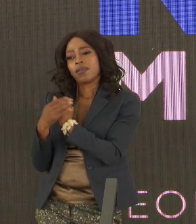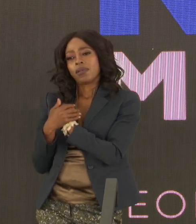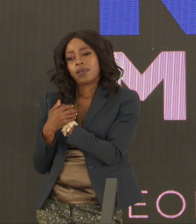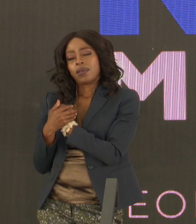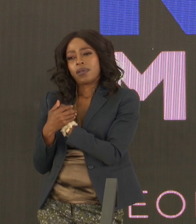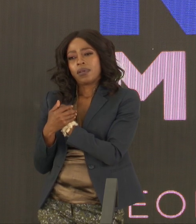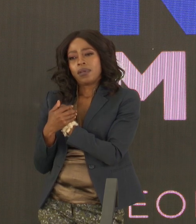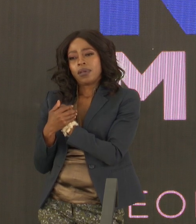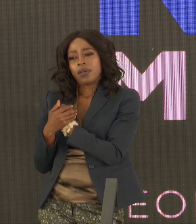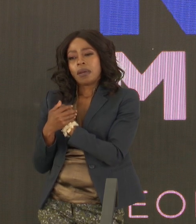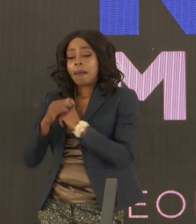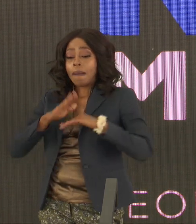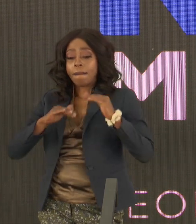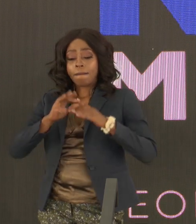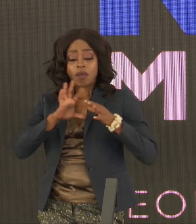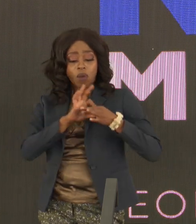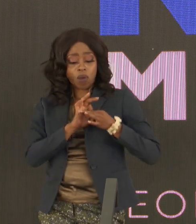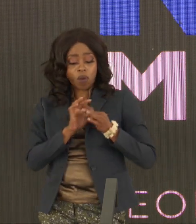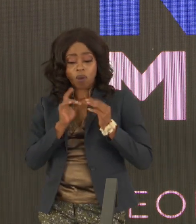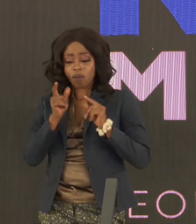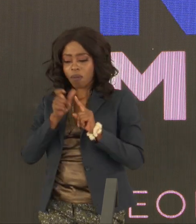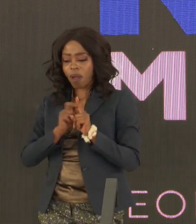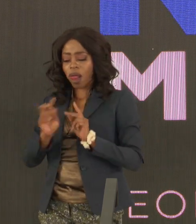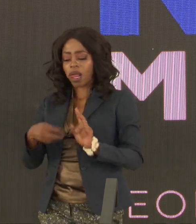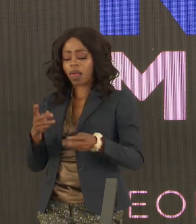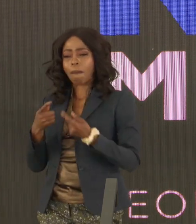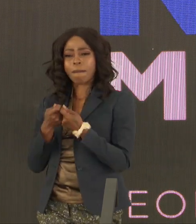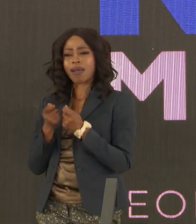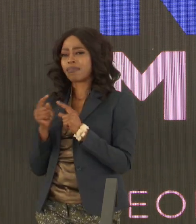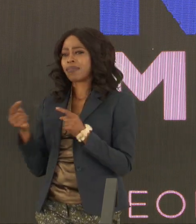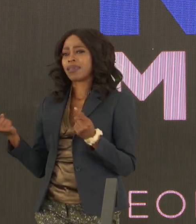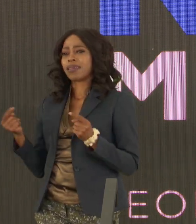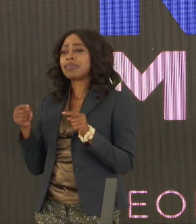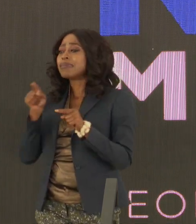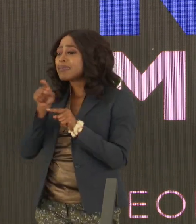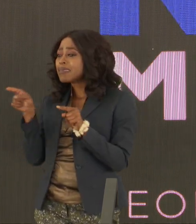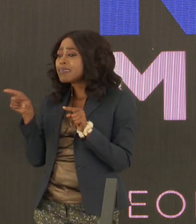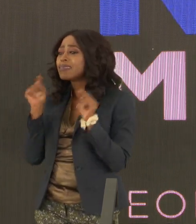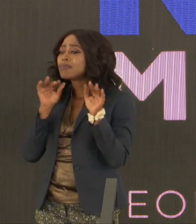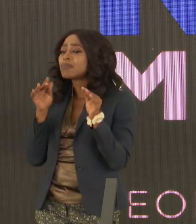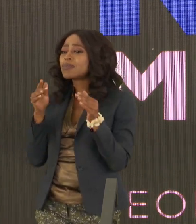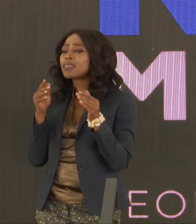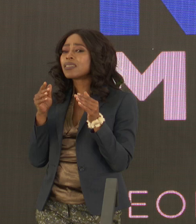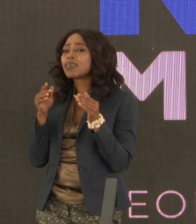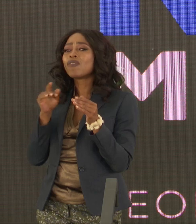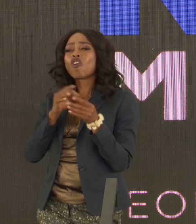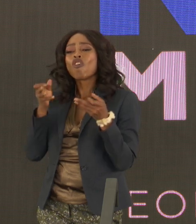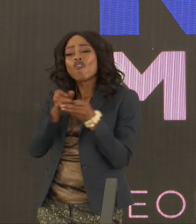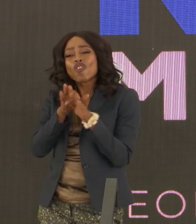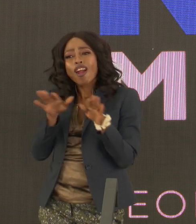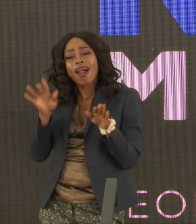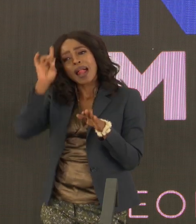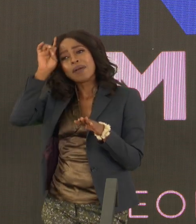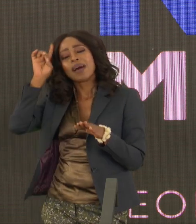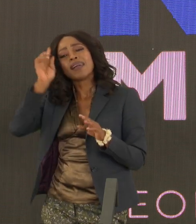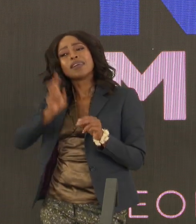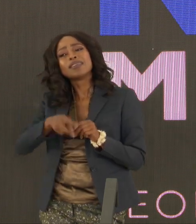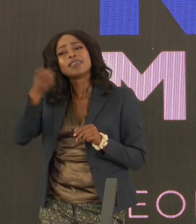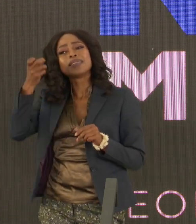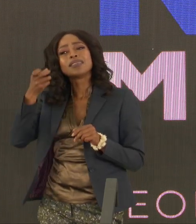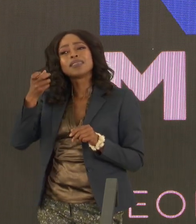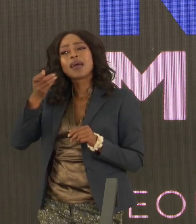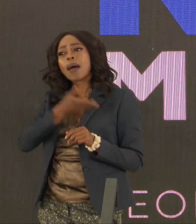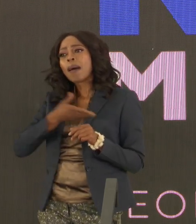You can't build a home when somebody is busy stealing the money. These people even steal money meant for Madiba's funeral or Mamwini